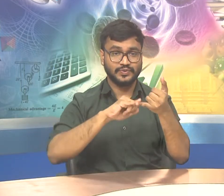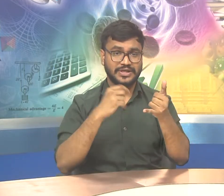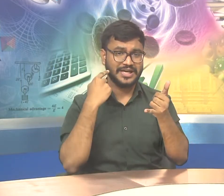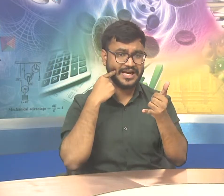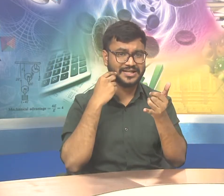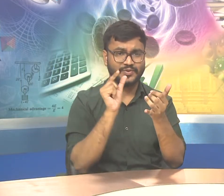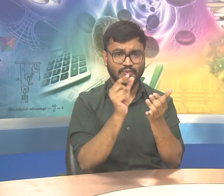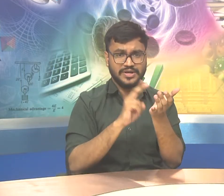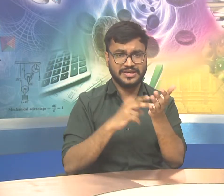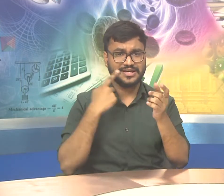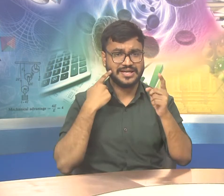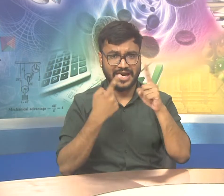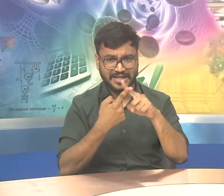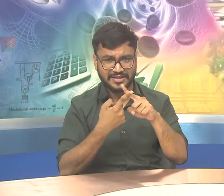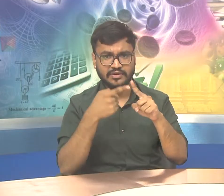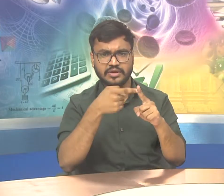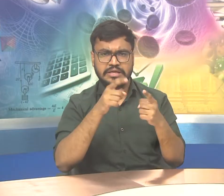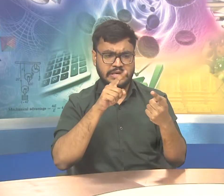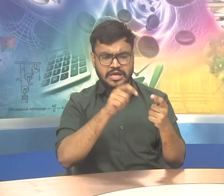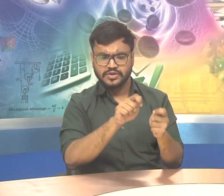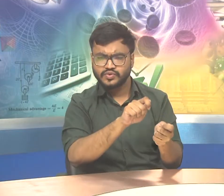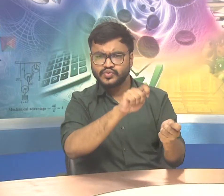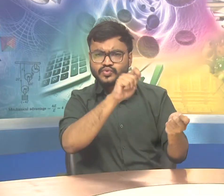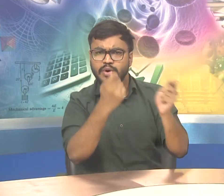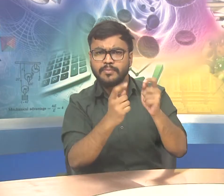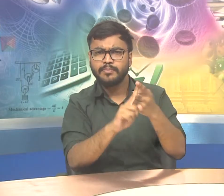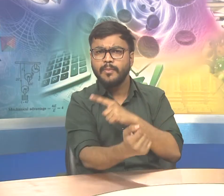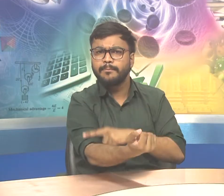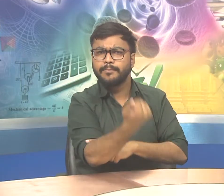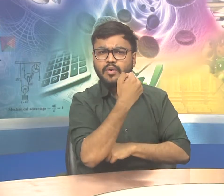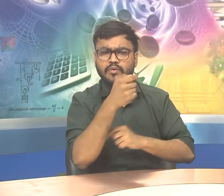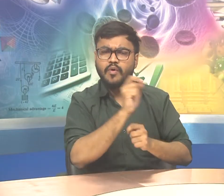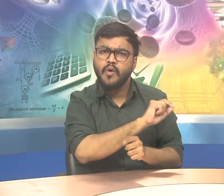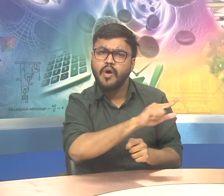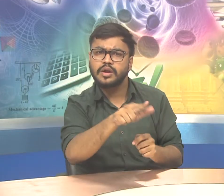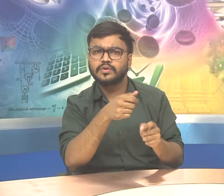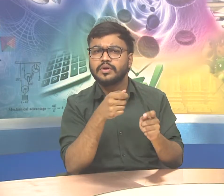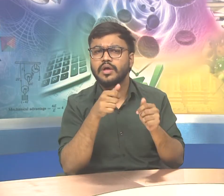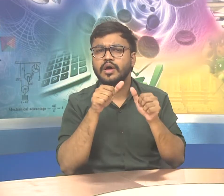Second, the SI unit of all forms of energy